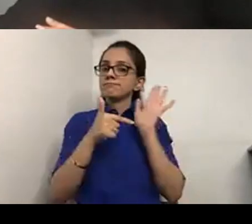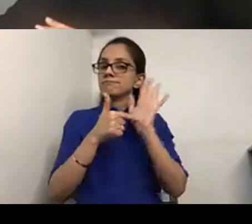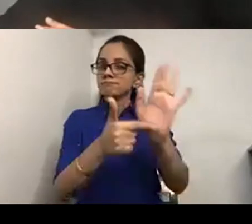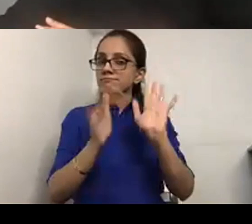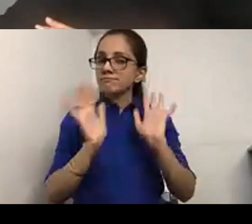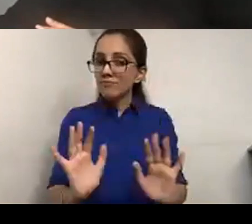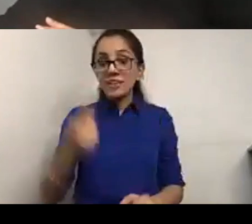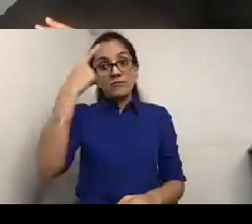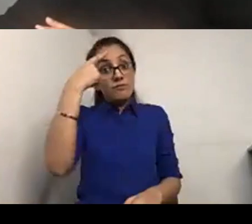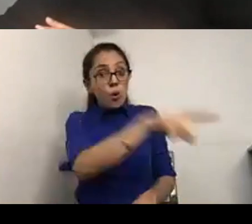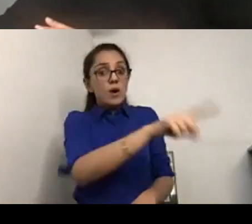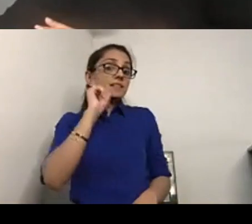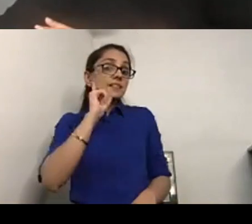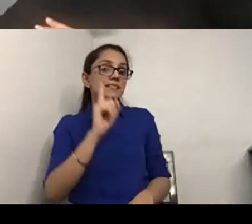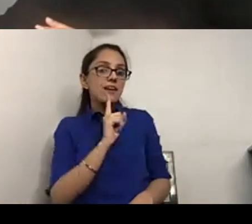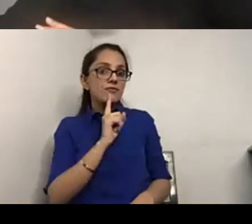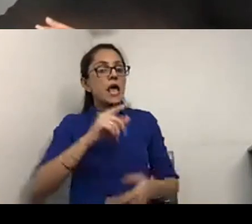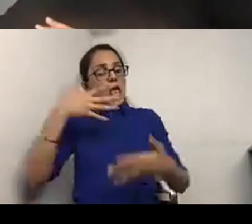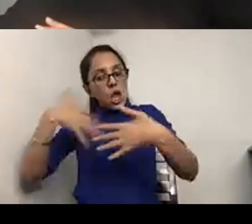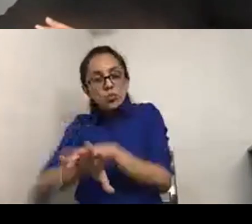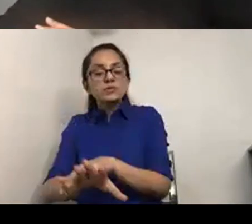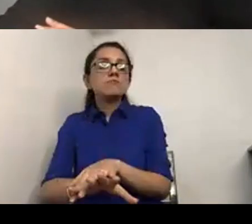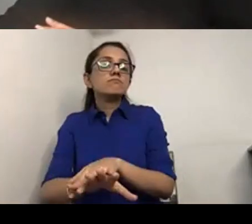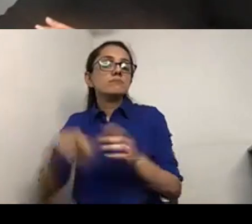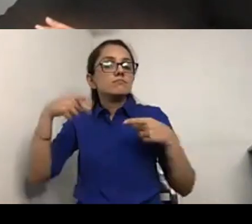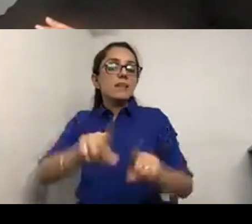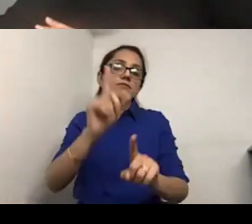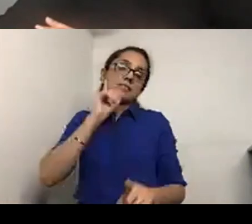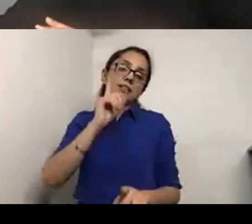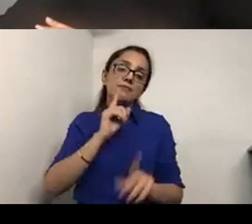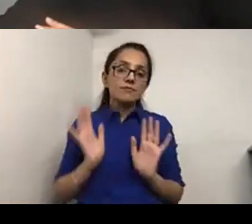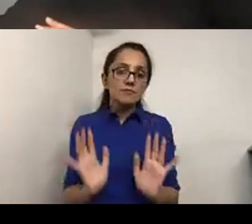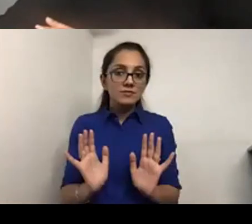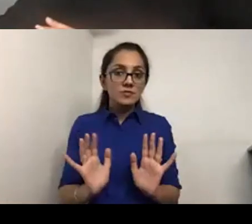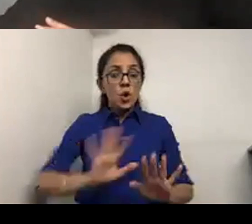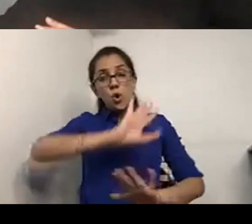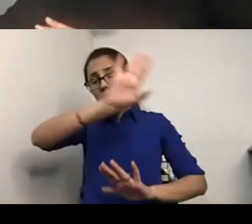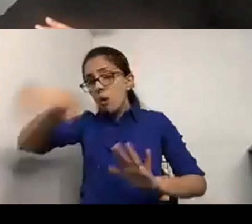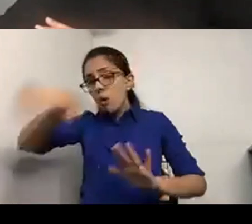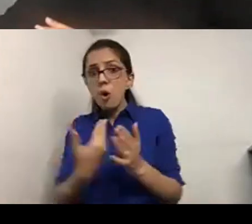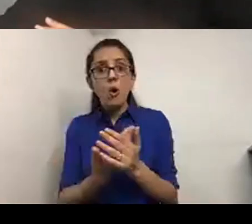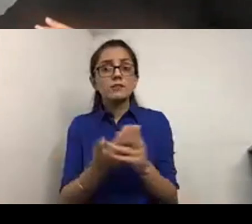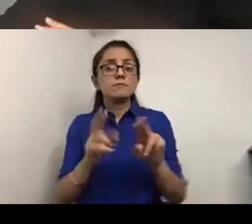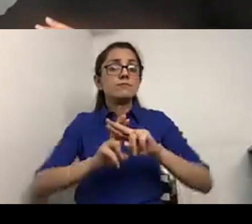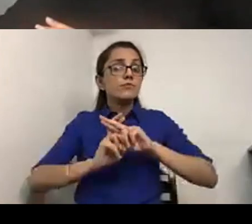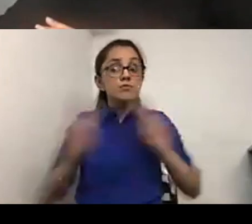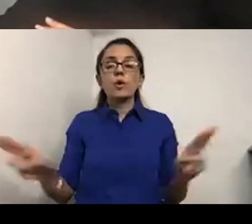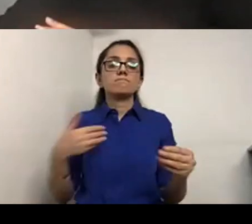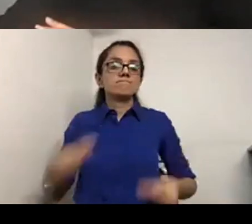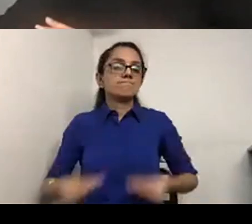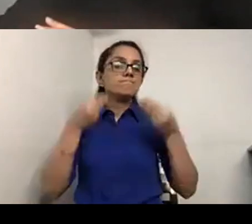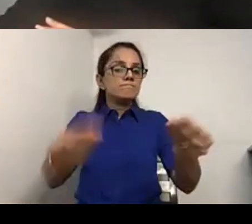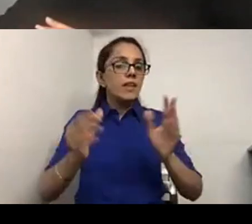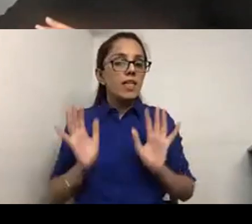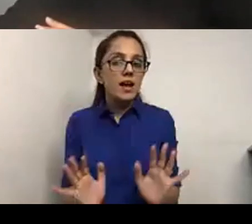democracy for the deaf to make them inclusive, to have a platform where everything can be covered.